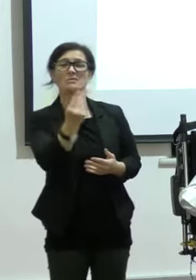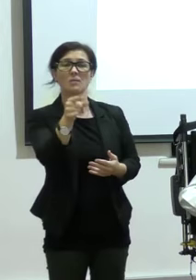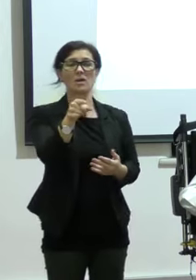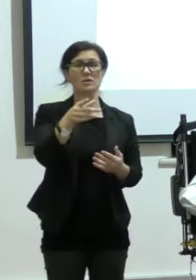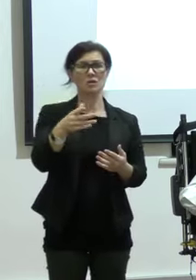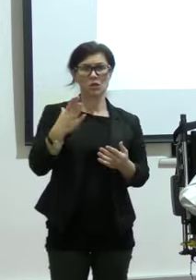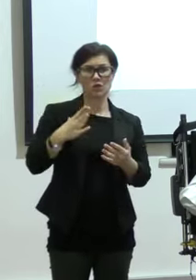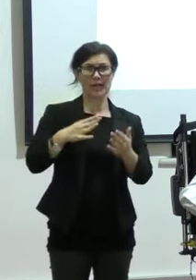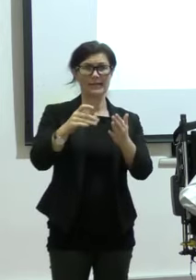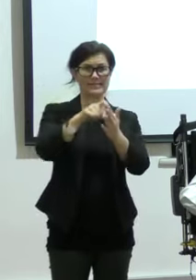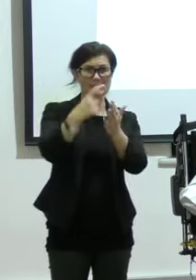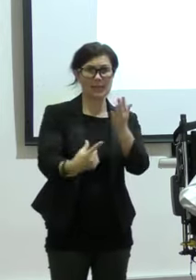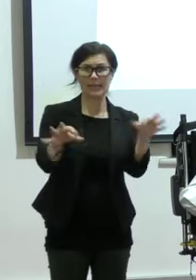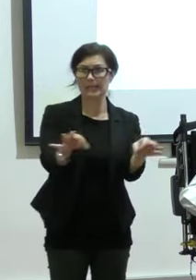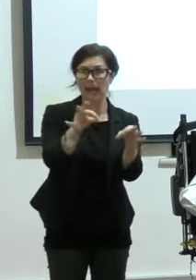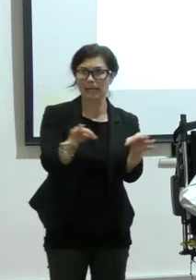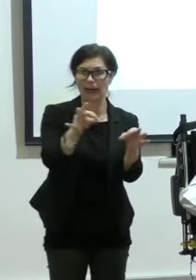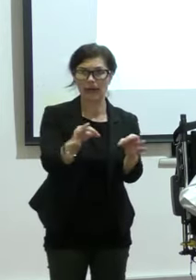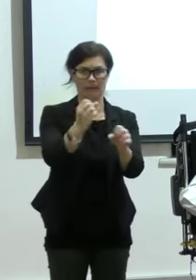Can anyone tell me what a disability gardener is?